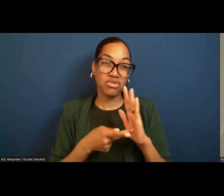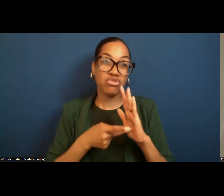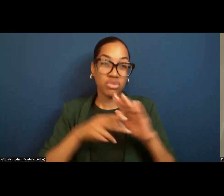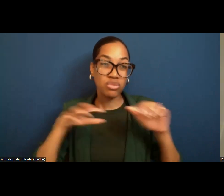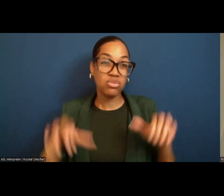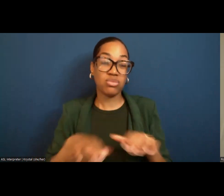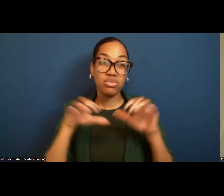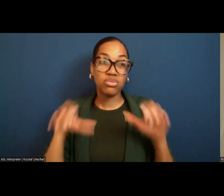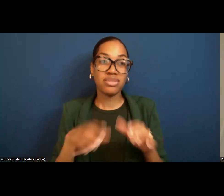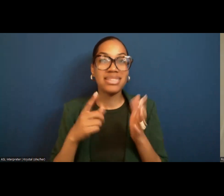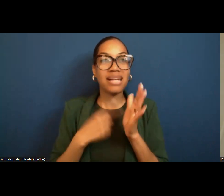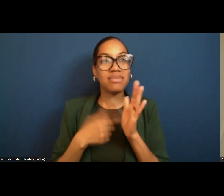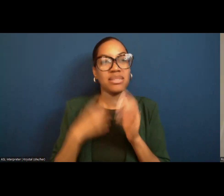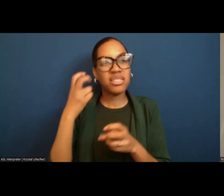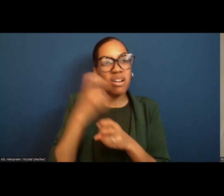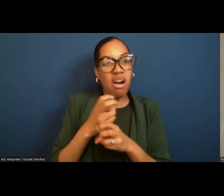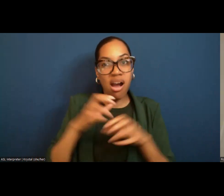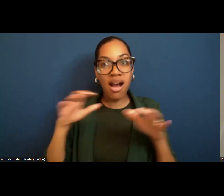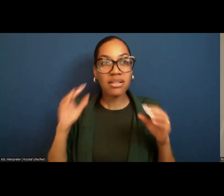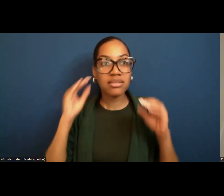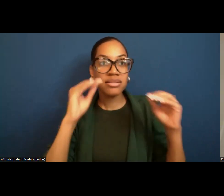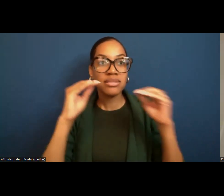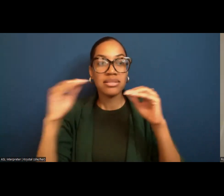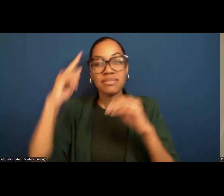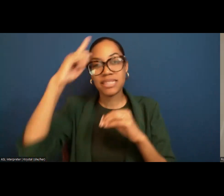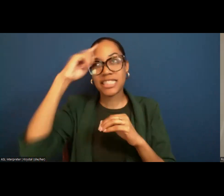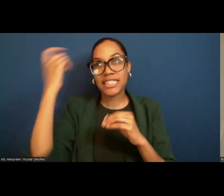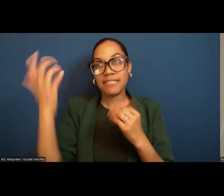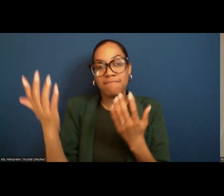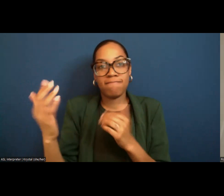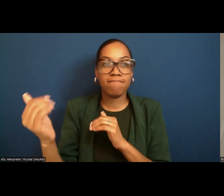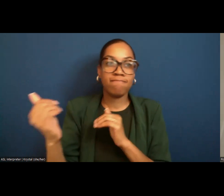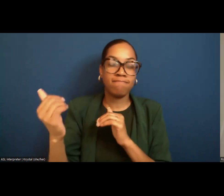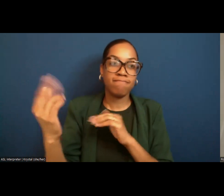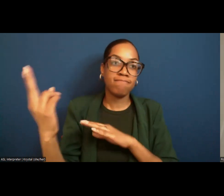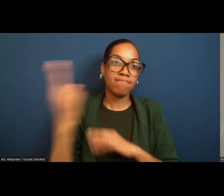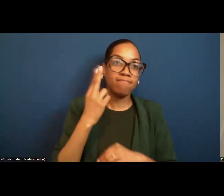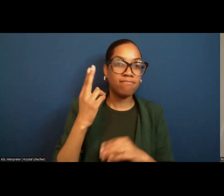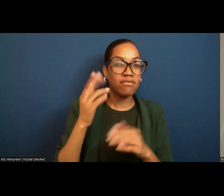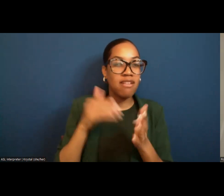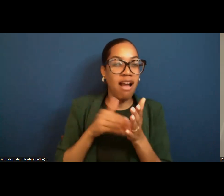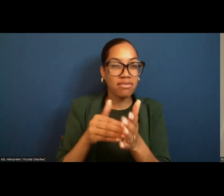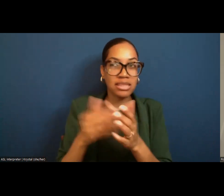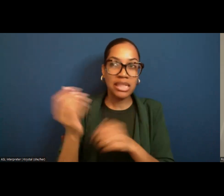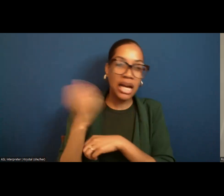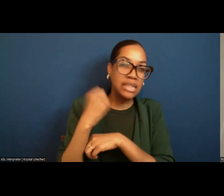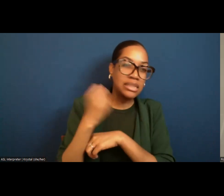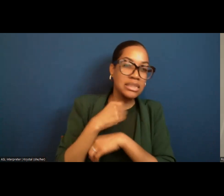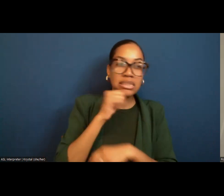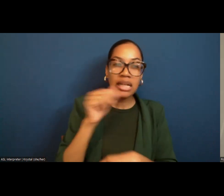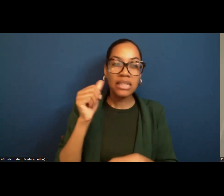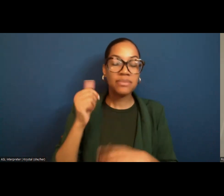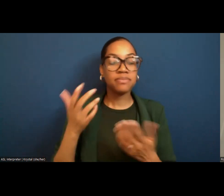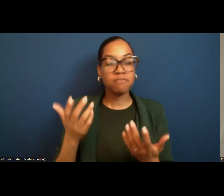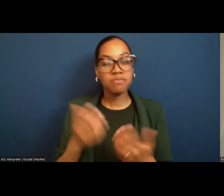battle. I think about Black joy, particularly when it comes to the context of children and young folks. I think about what it